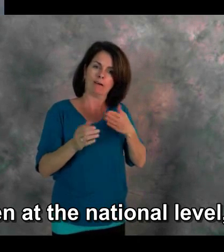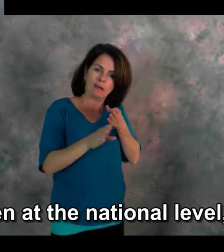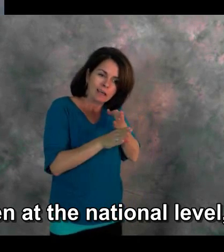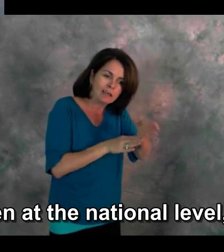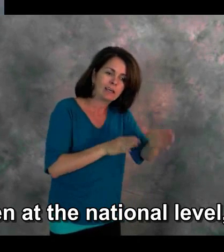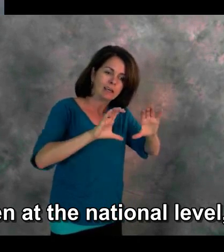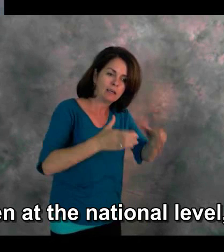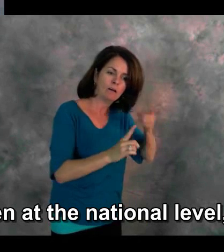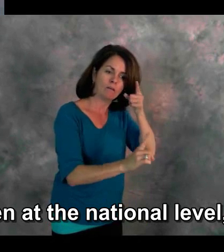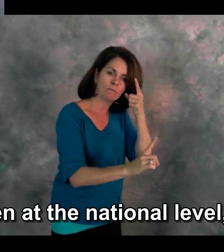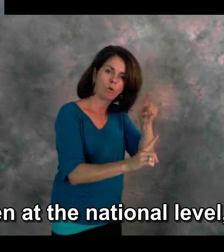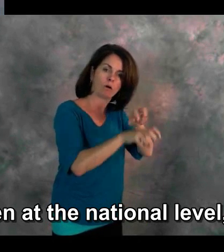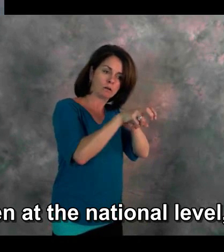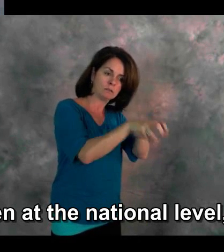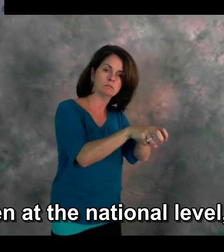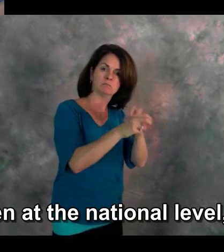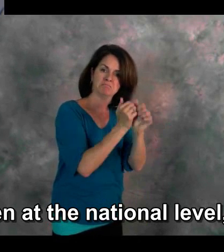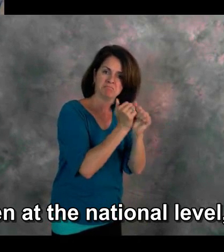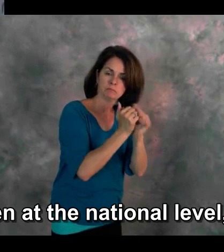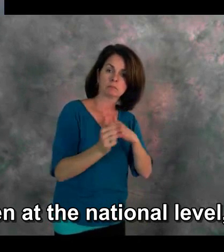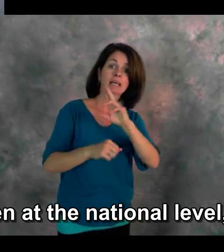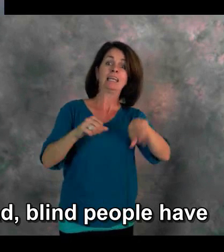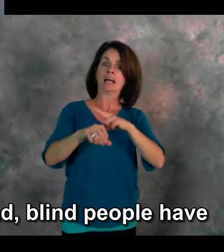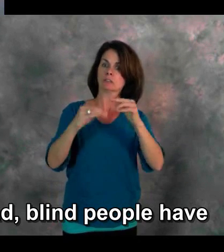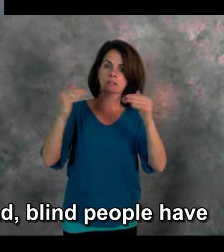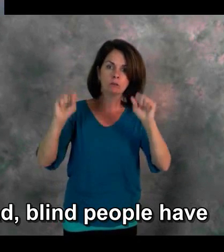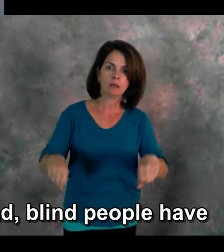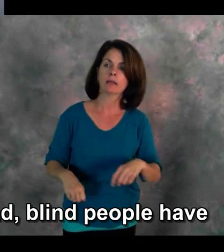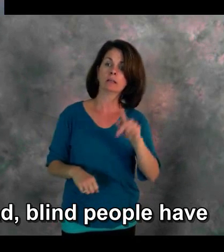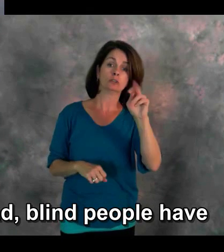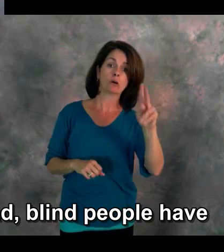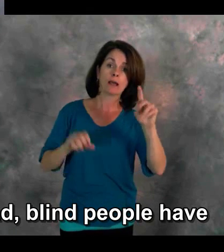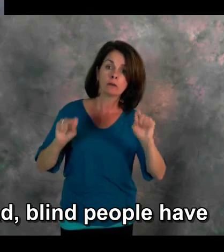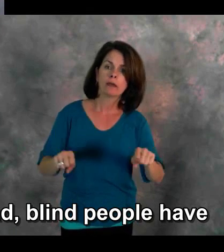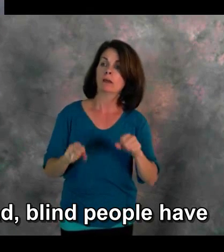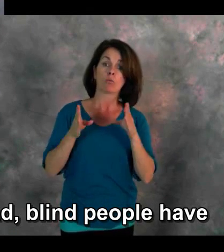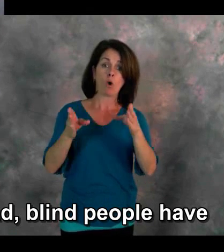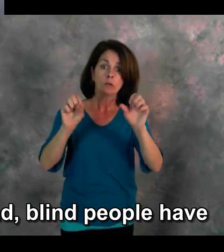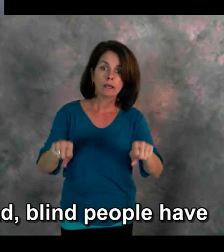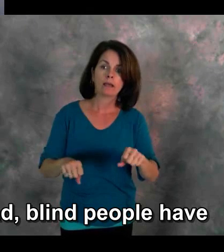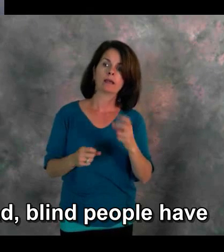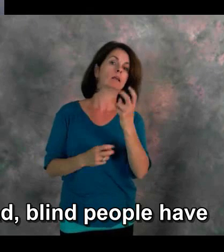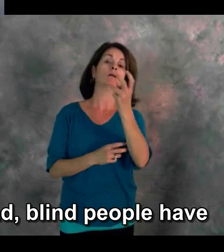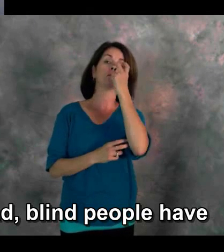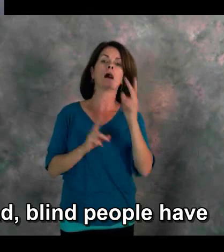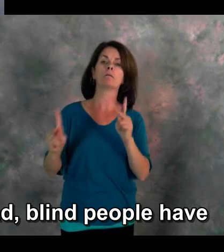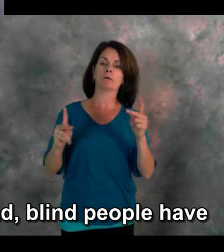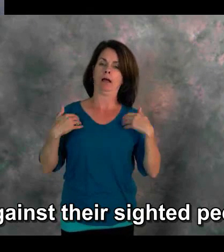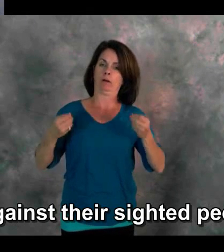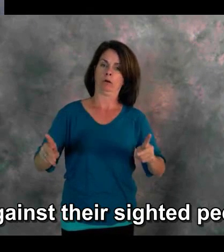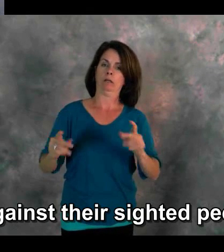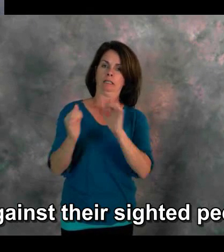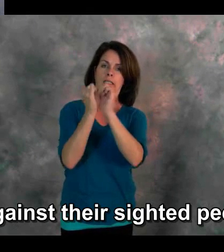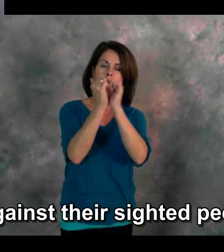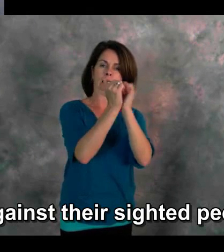have tandem divisions at the national level, on the track or on the road. Blind people